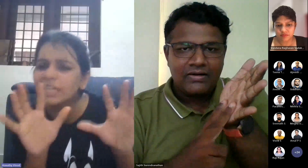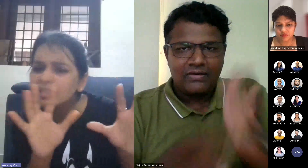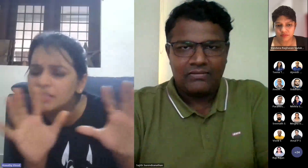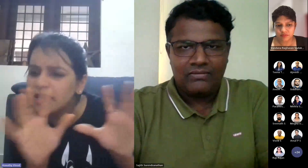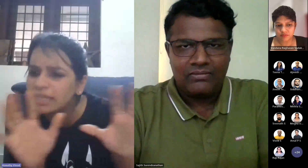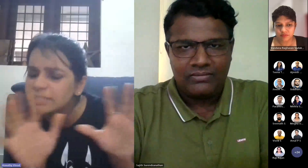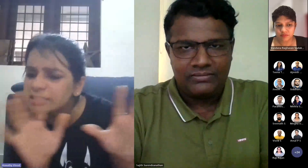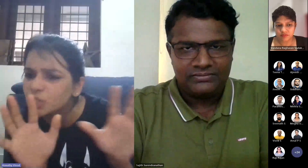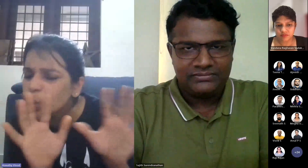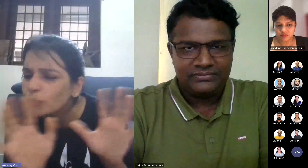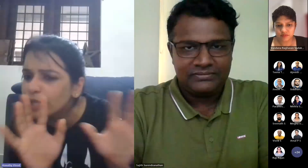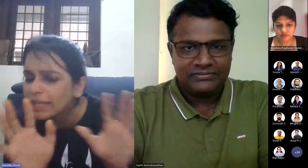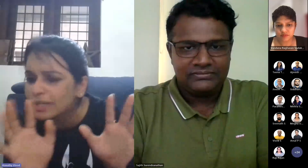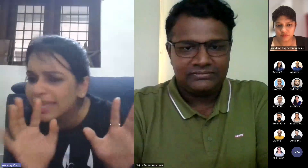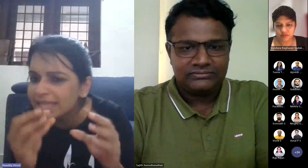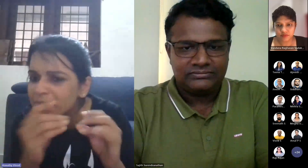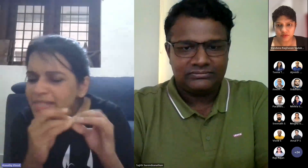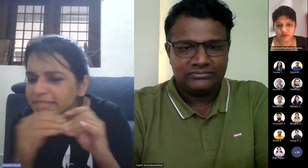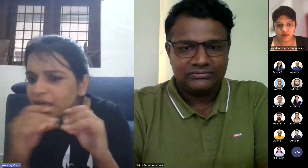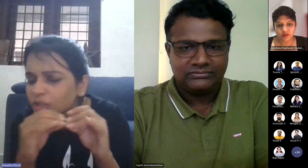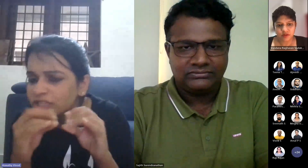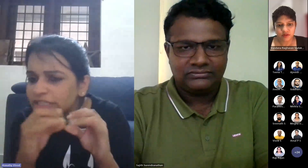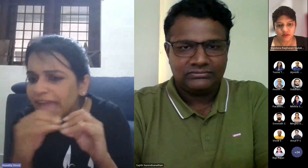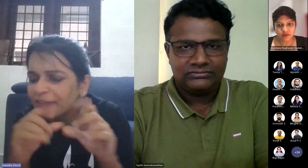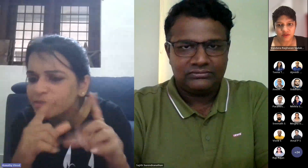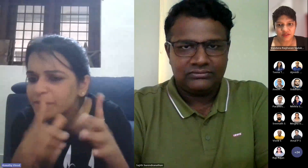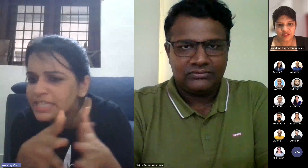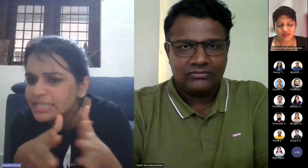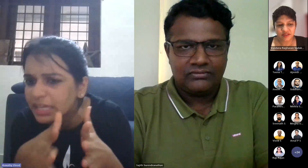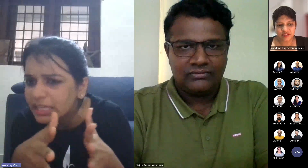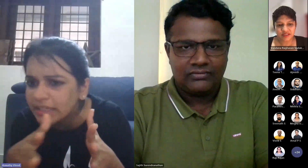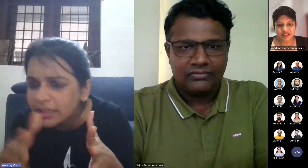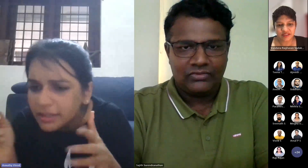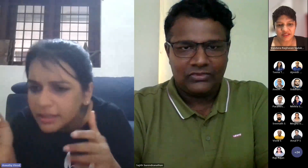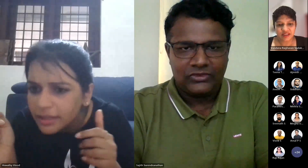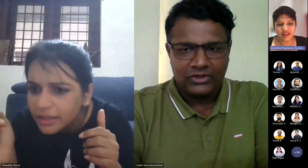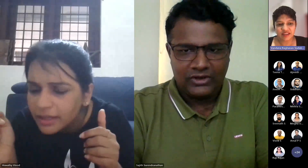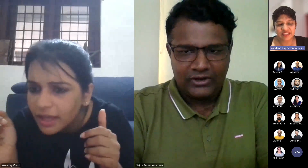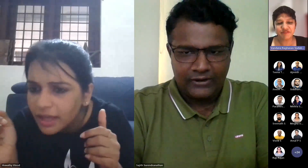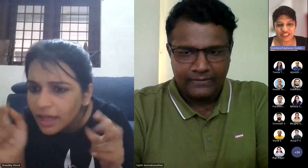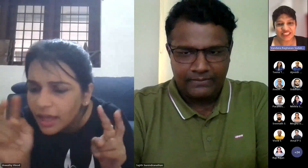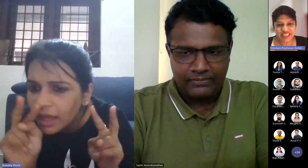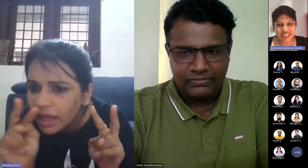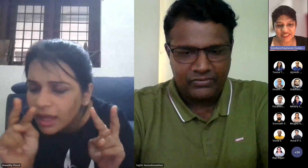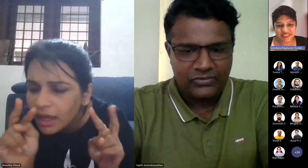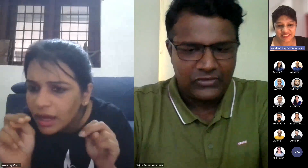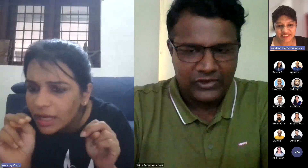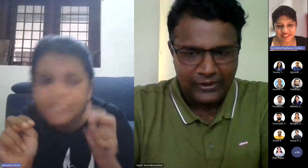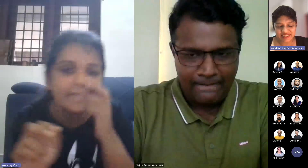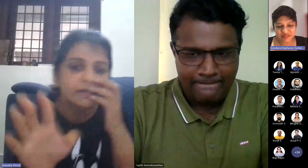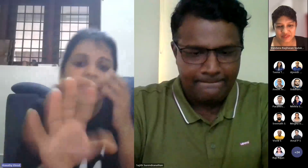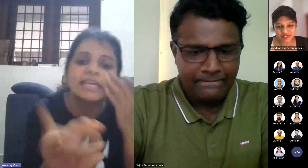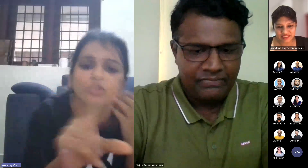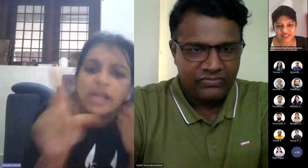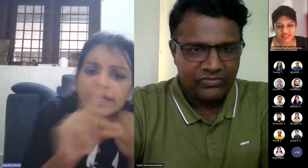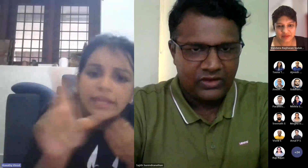His screen is it slow for anyone else? I'm missing out certain alphabets he's signing. I think for us it's clear. I think